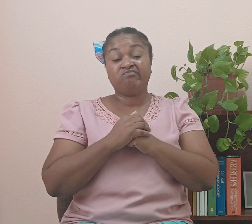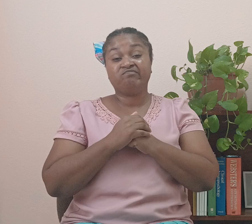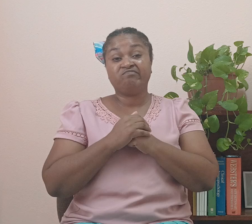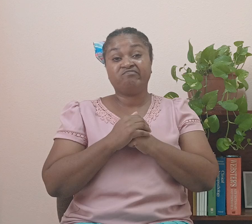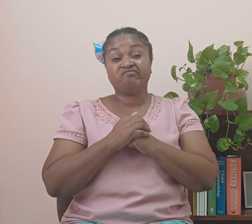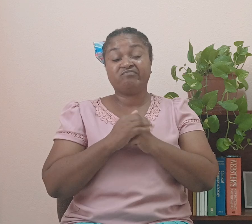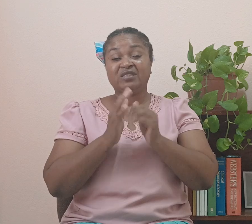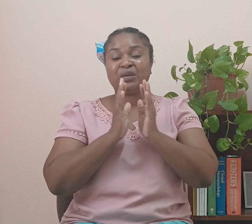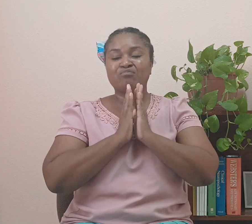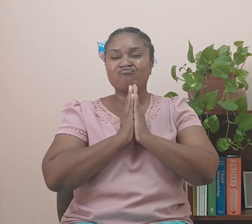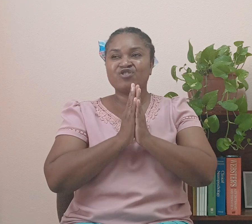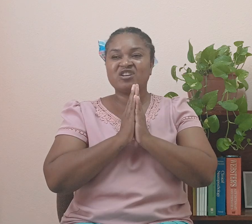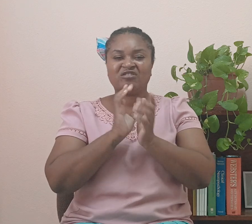Prayer changes lives.